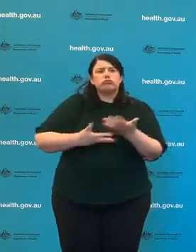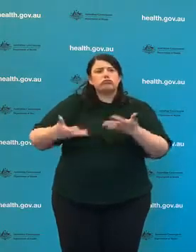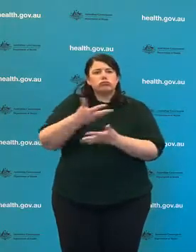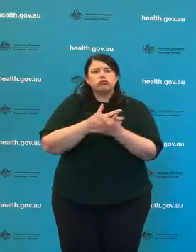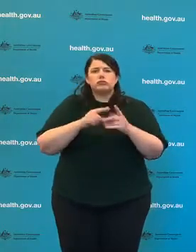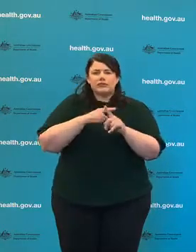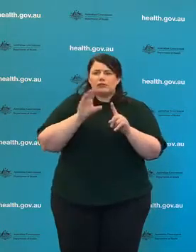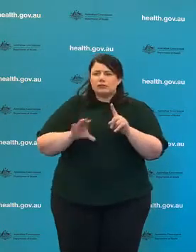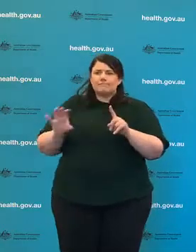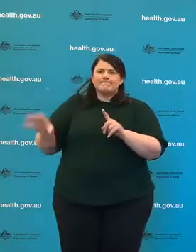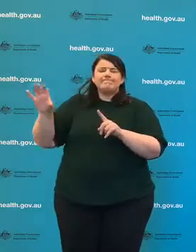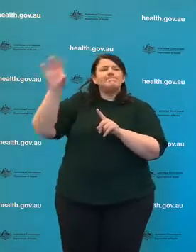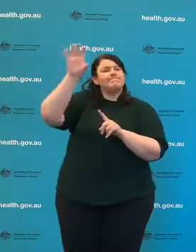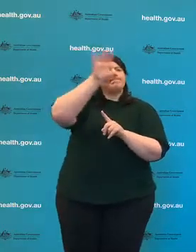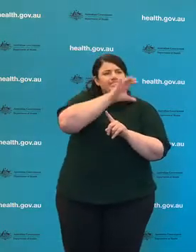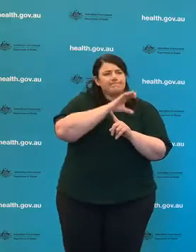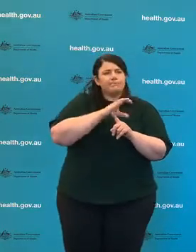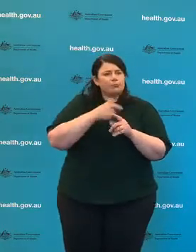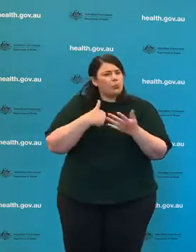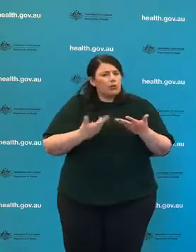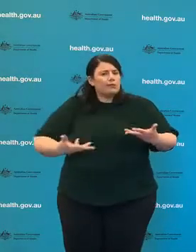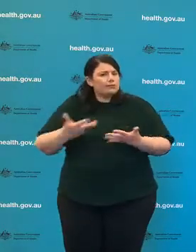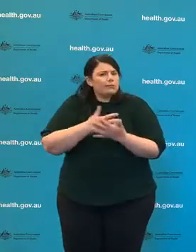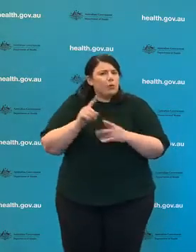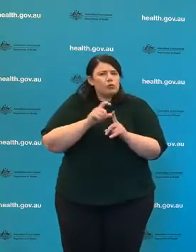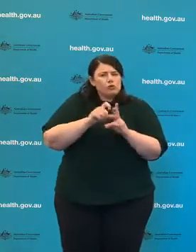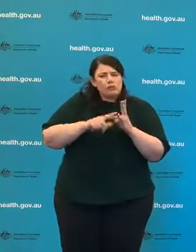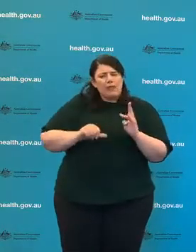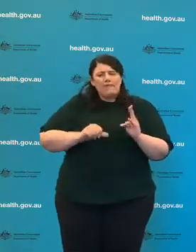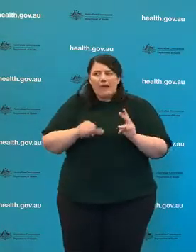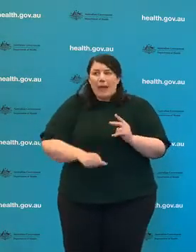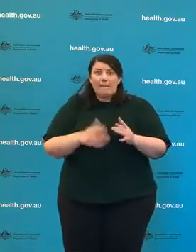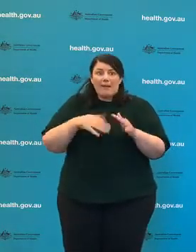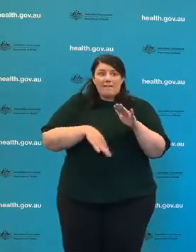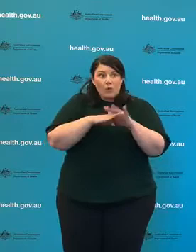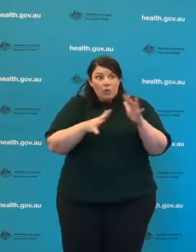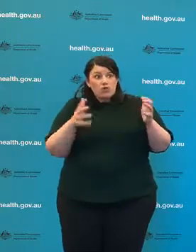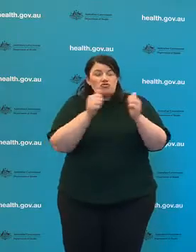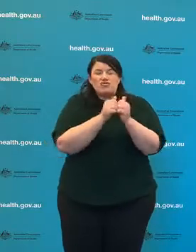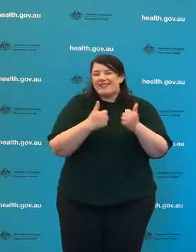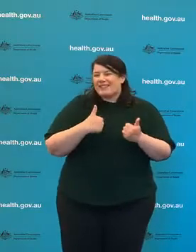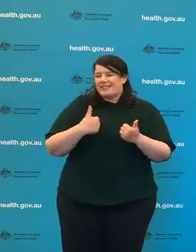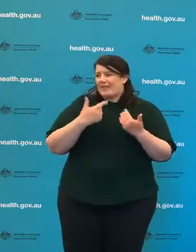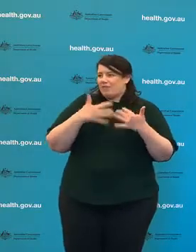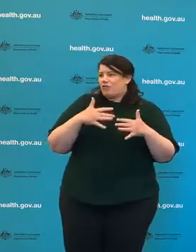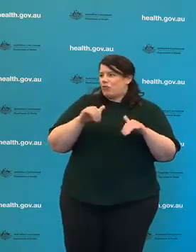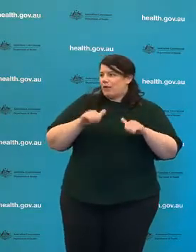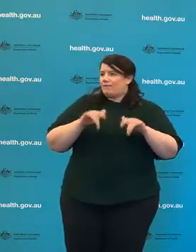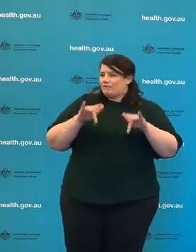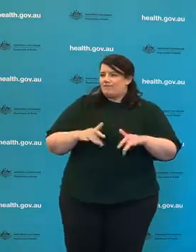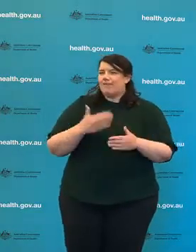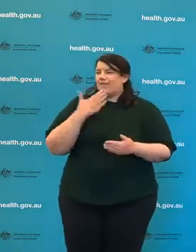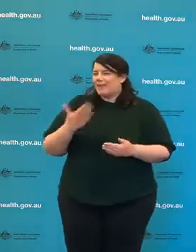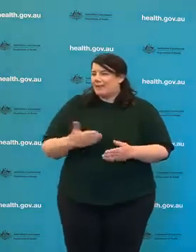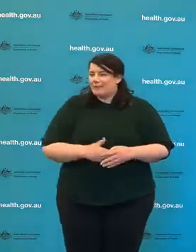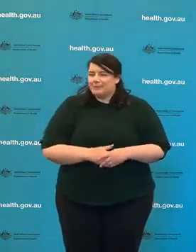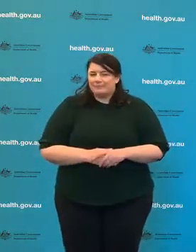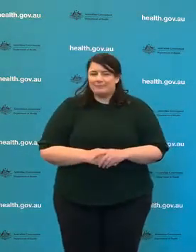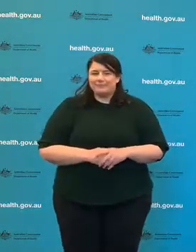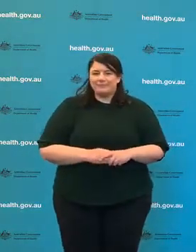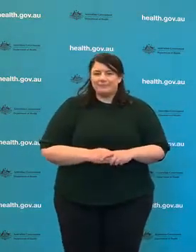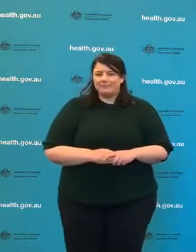individual departments of agriculture around the country. So I'll have to leave it to them. Thank you very much.